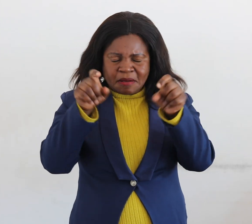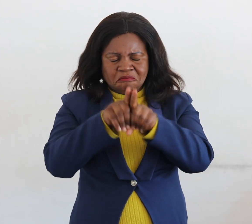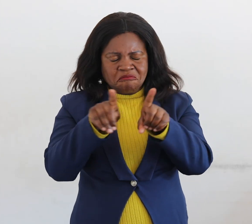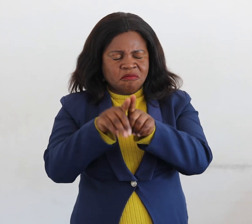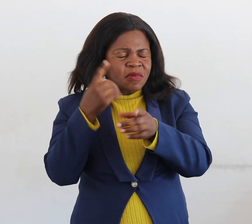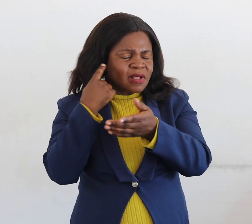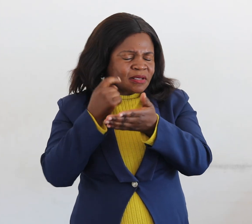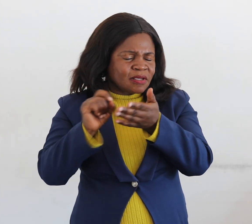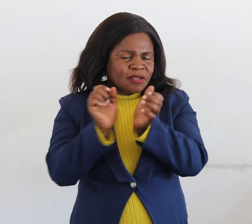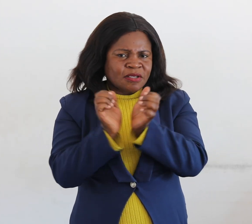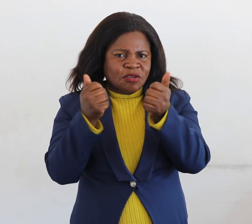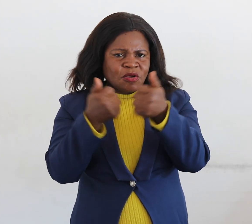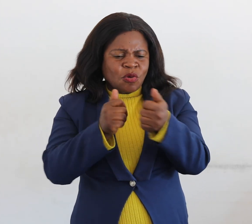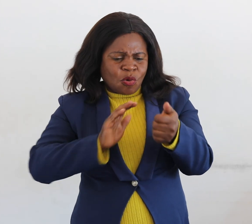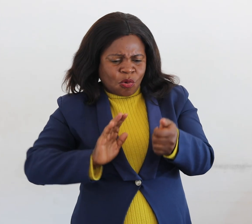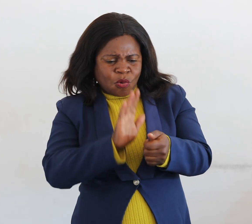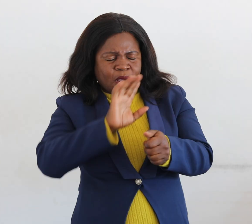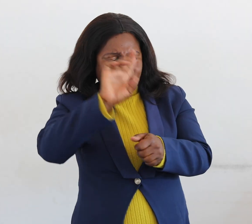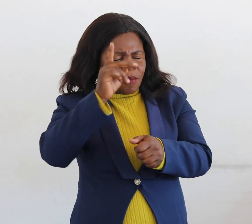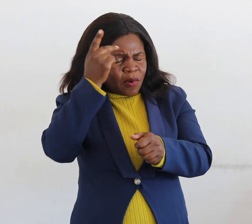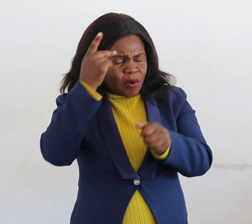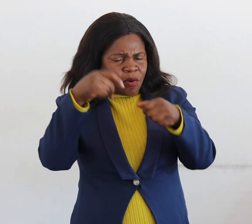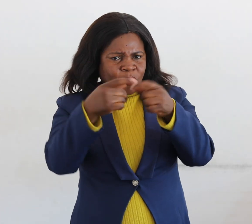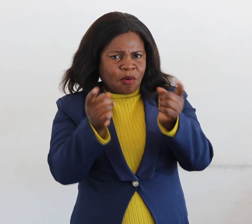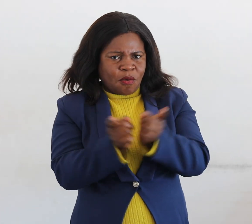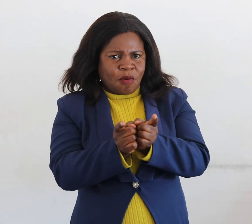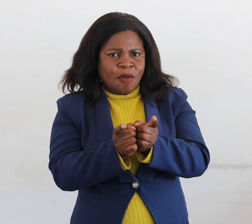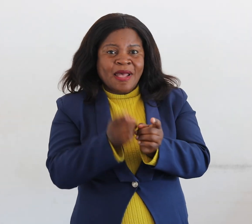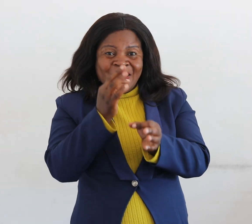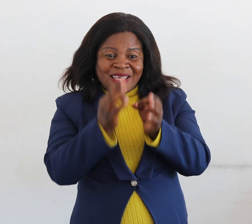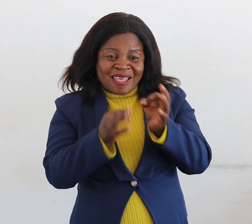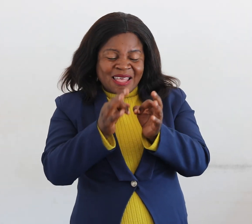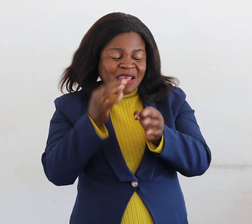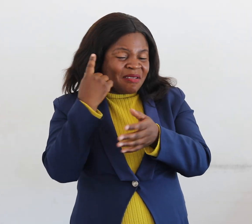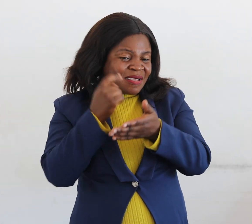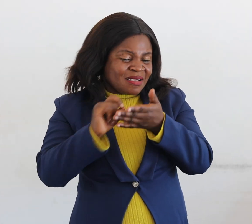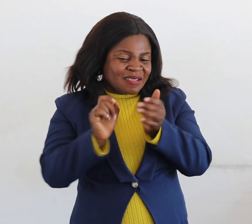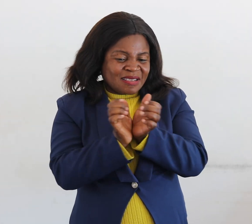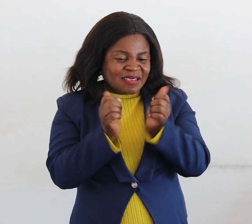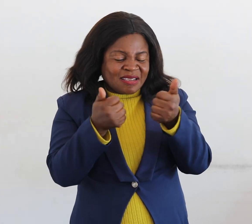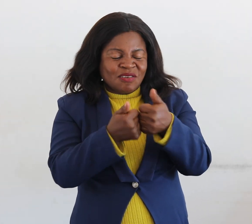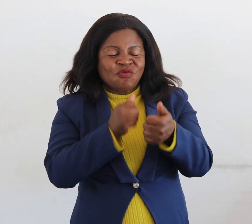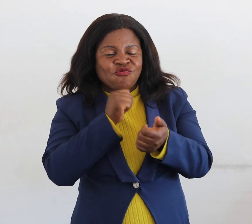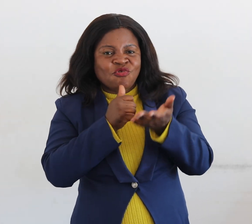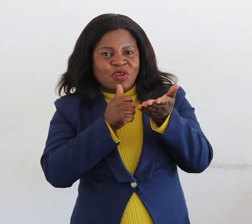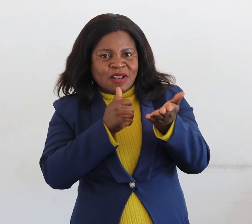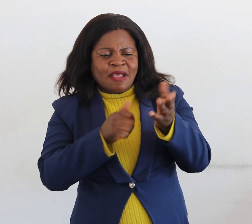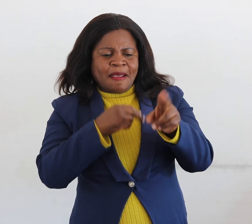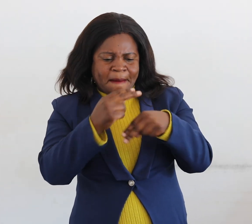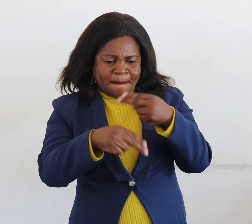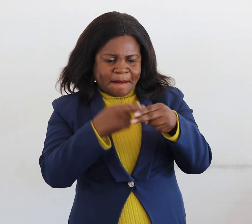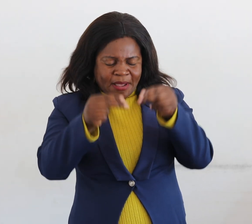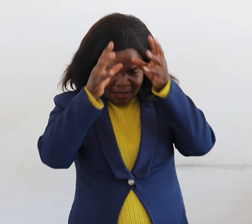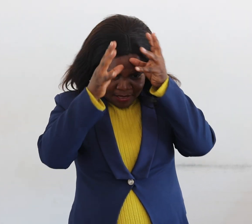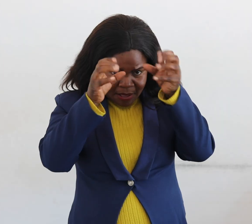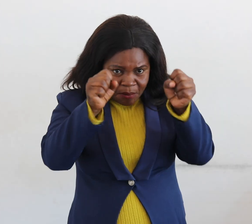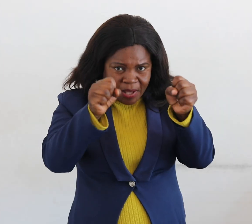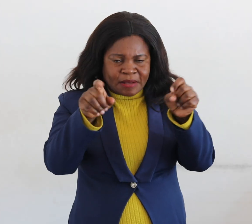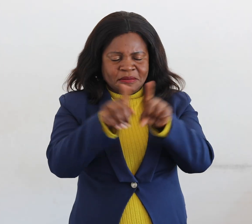political party, or in the absence of the Secretary General, the President and the Deputy Secretary